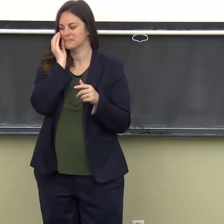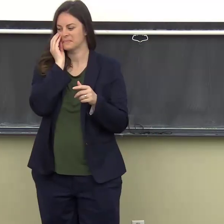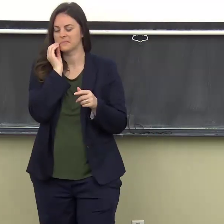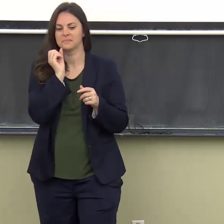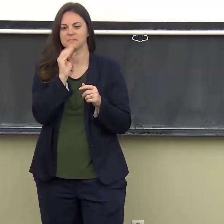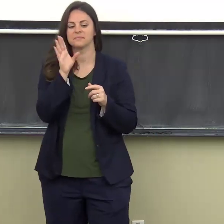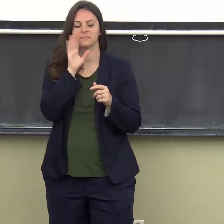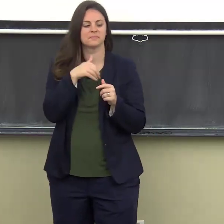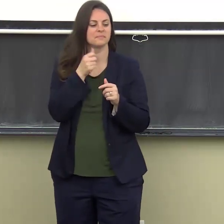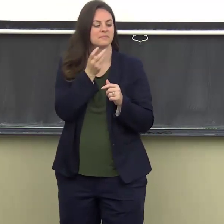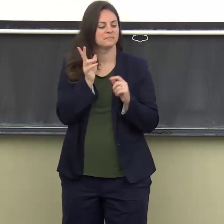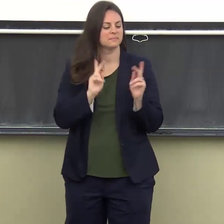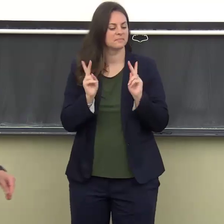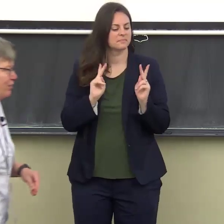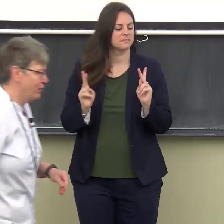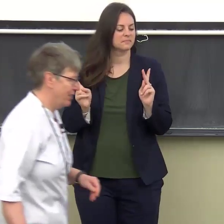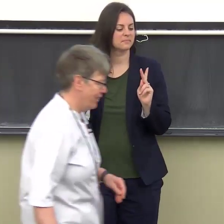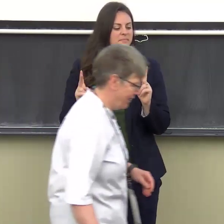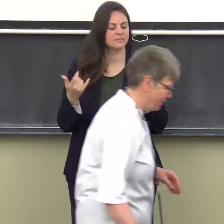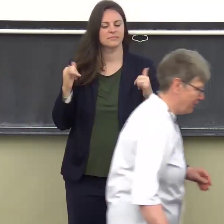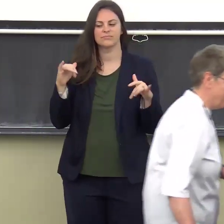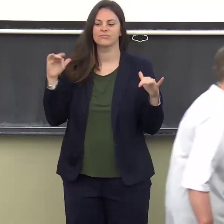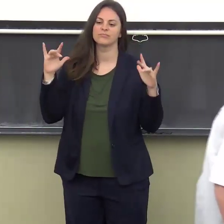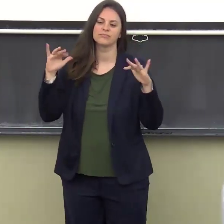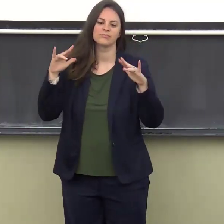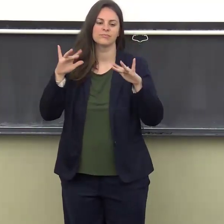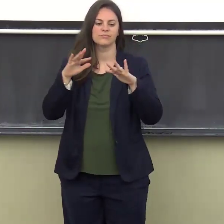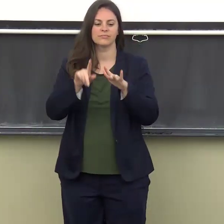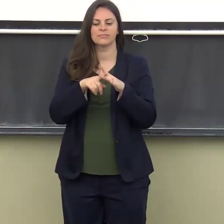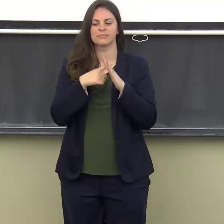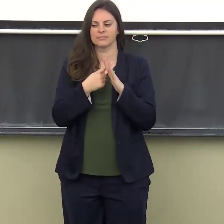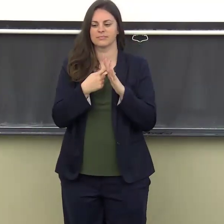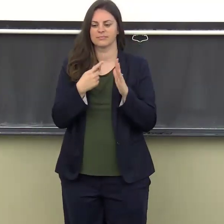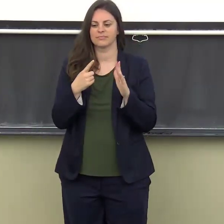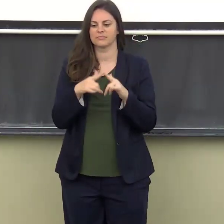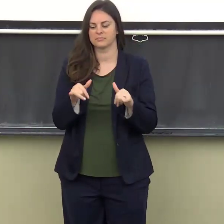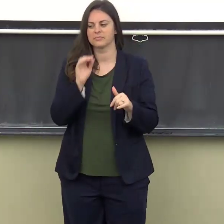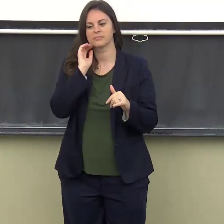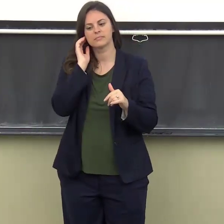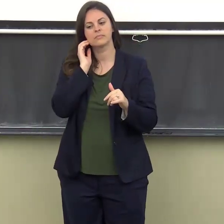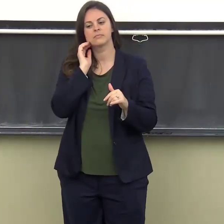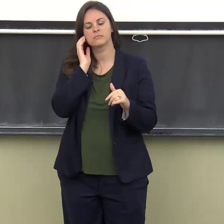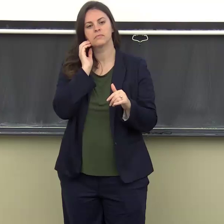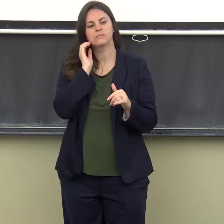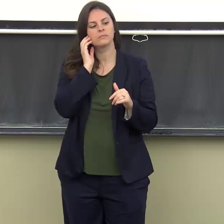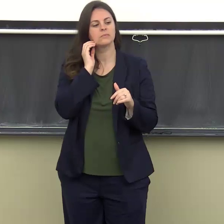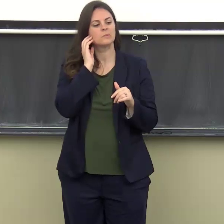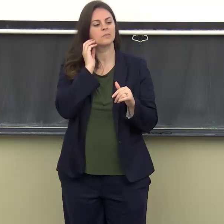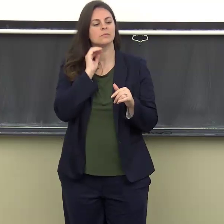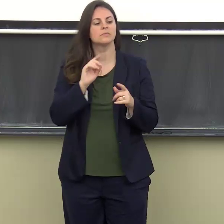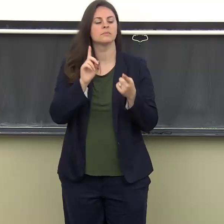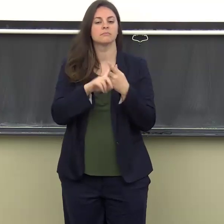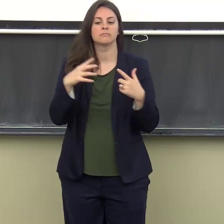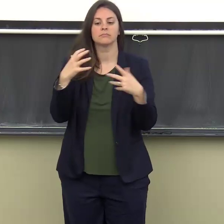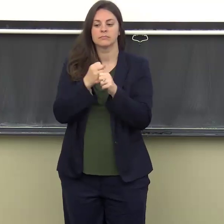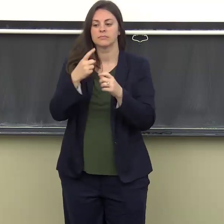There will be a few people that are still entering as we begin. To recap what we talked